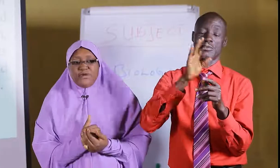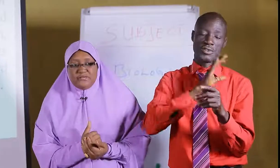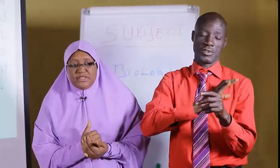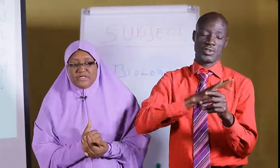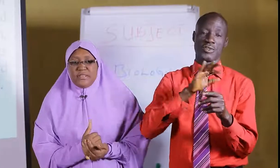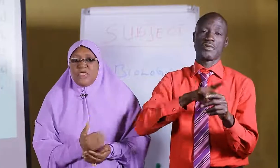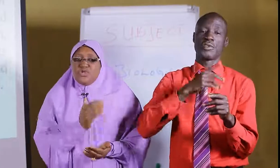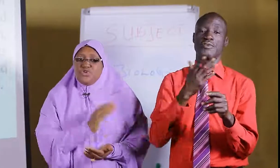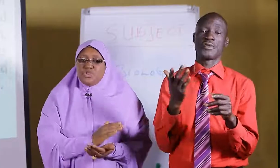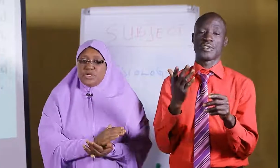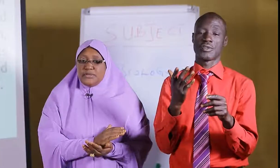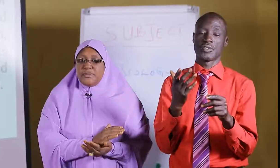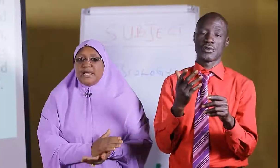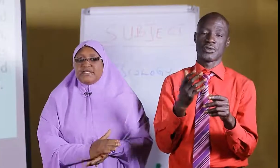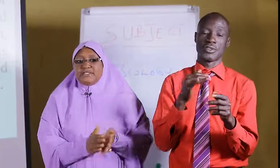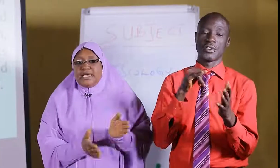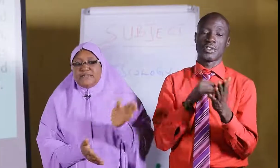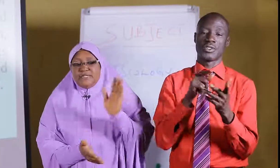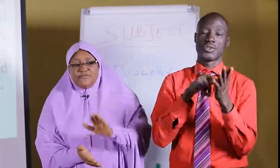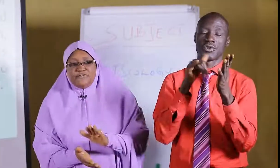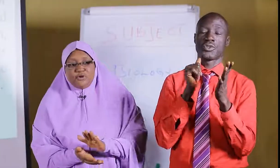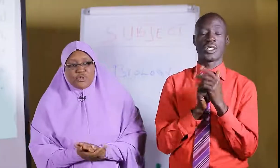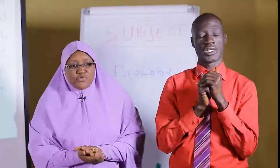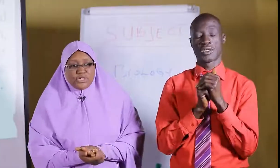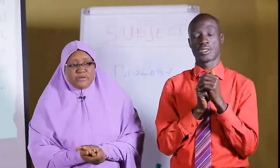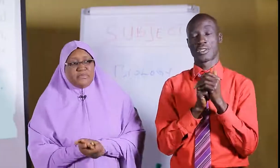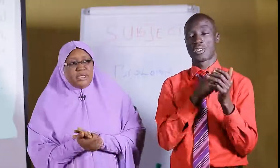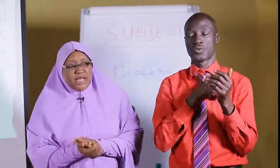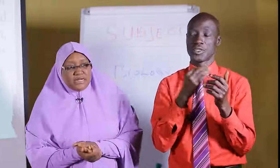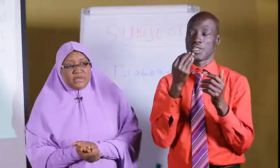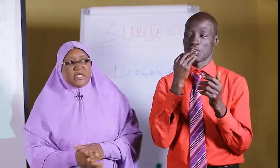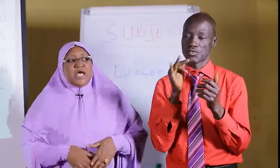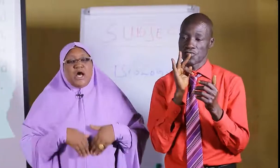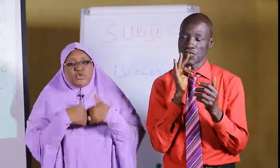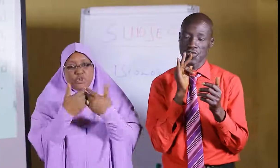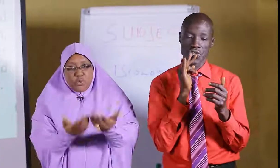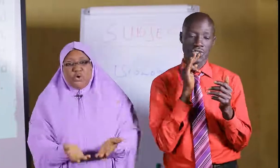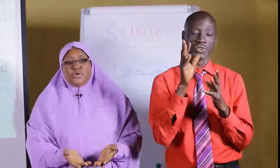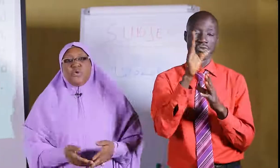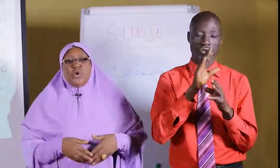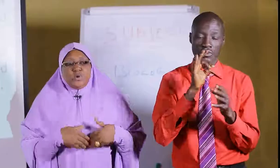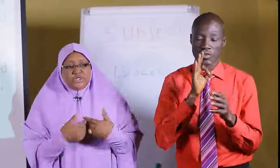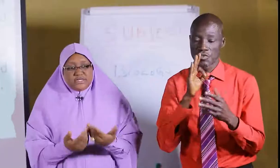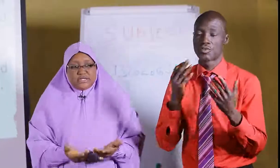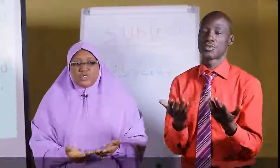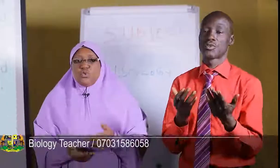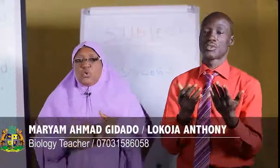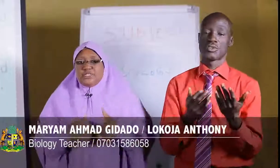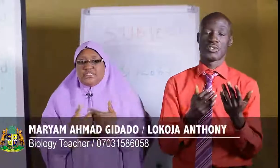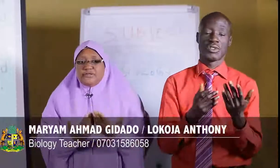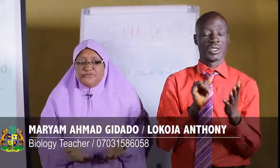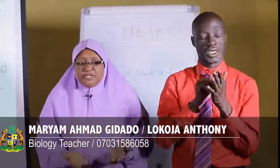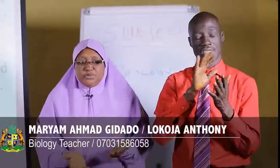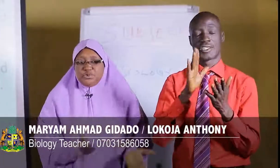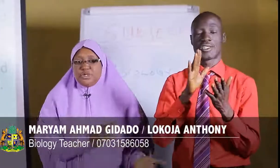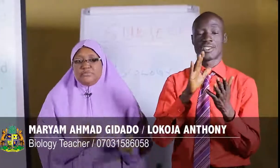characteristics of living things. Nutrition in plants is slightly different from nutrition in animals. As we go on, we are going to discuss, or we are going to see